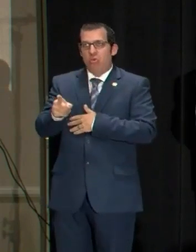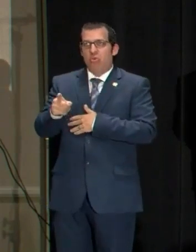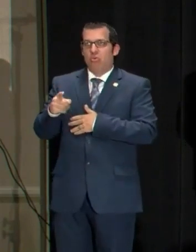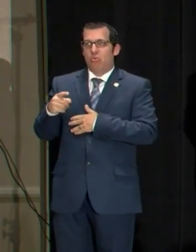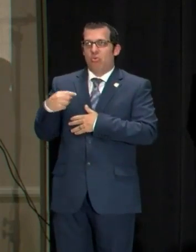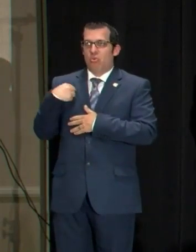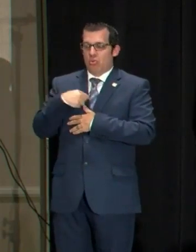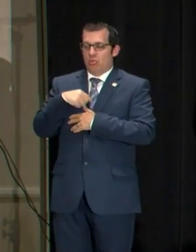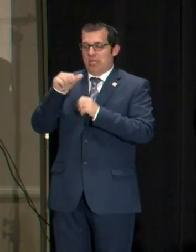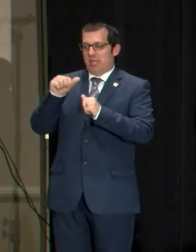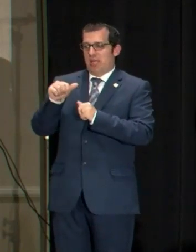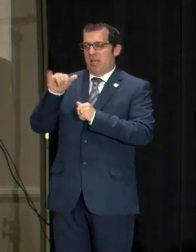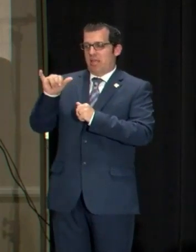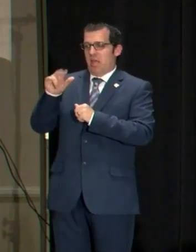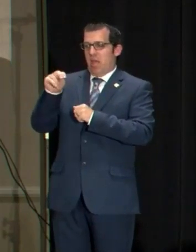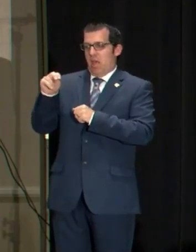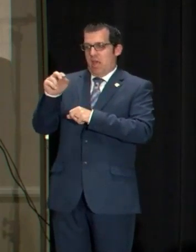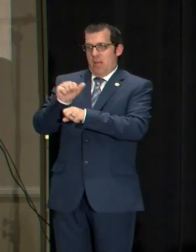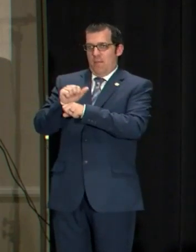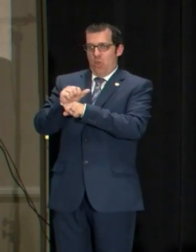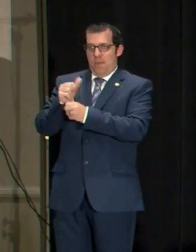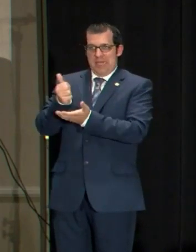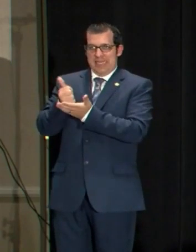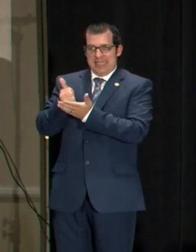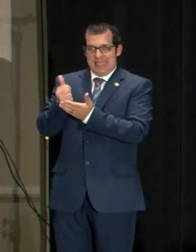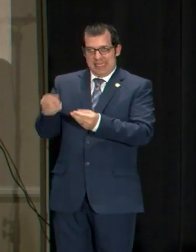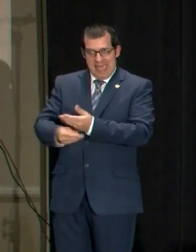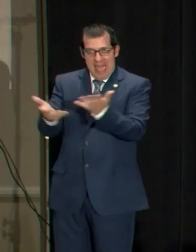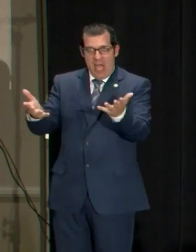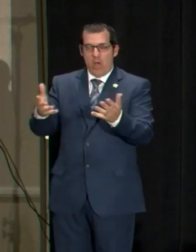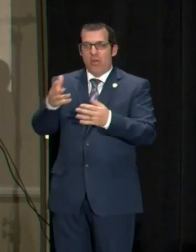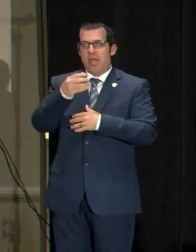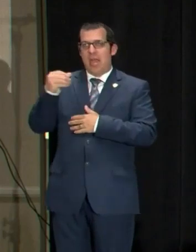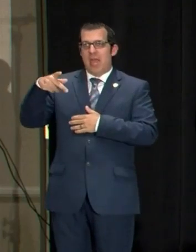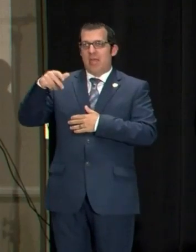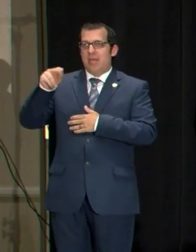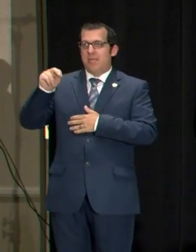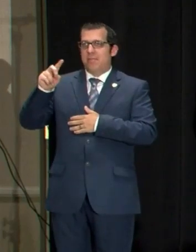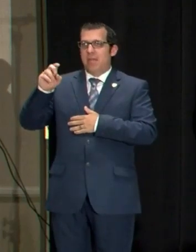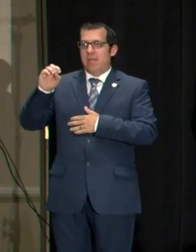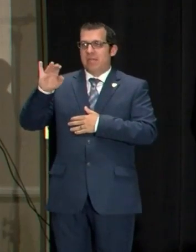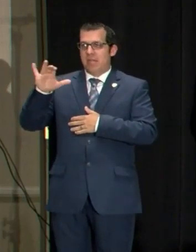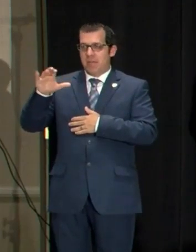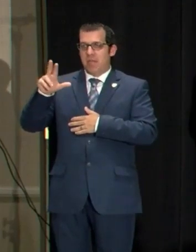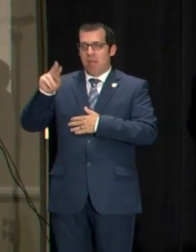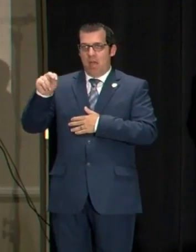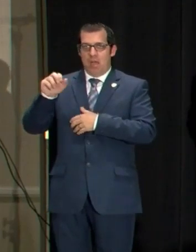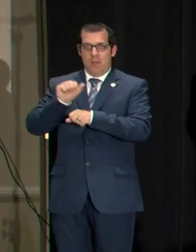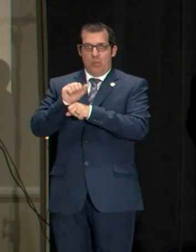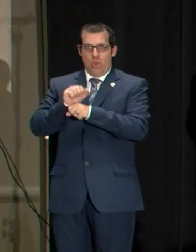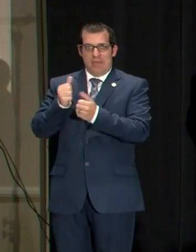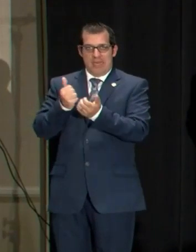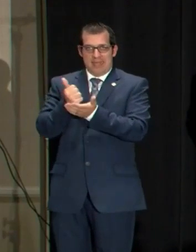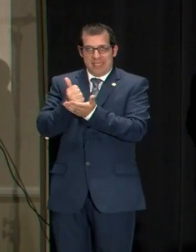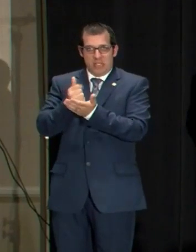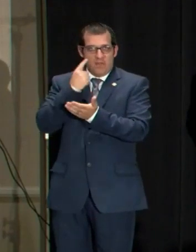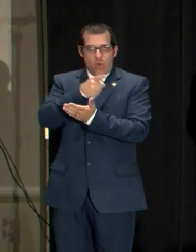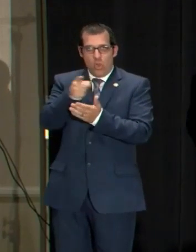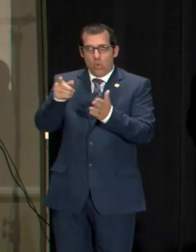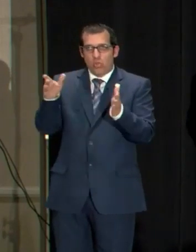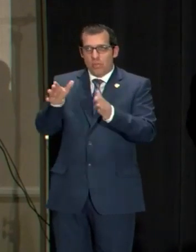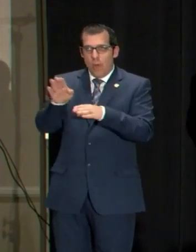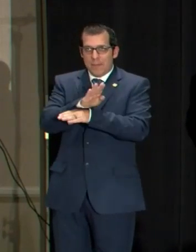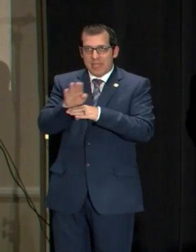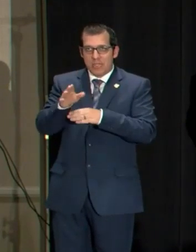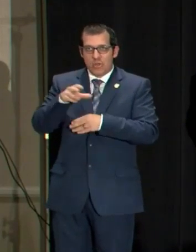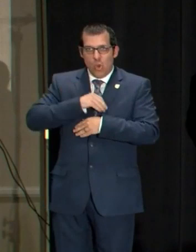can get the unemployment assistance out, but also the pandemic unemployment assistance that goes to the small business owners.